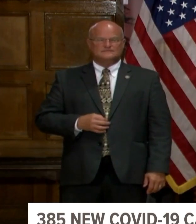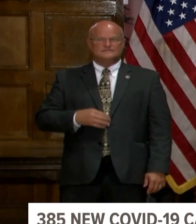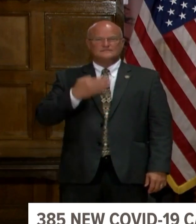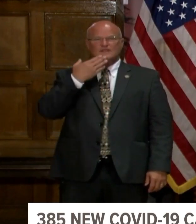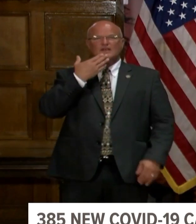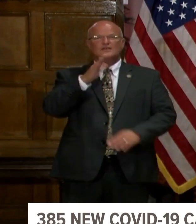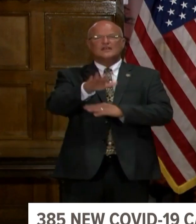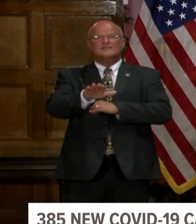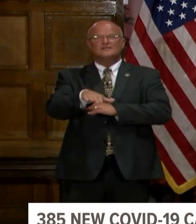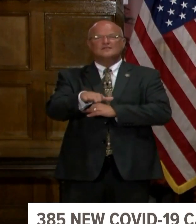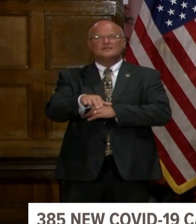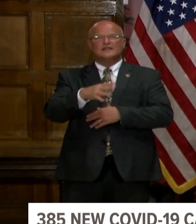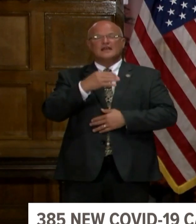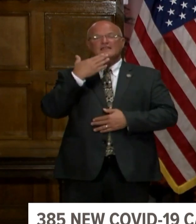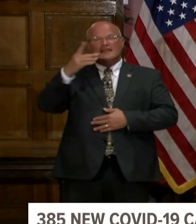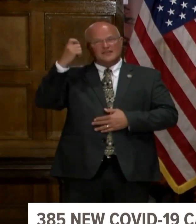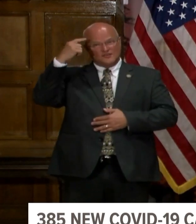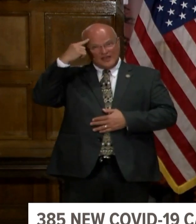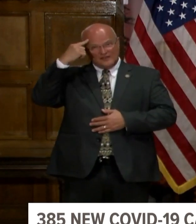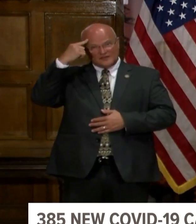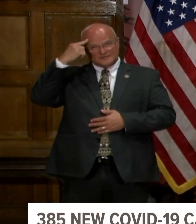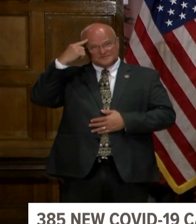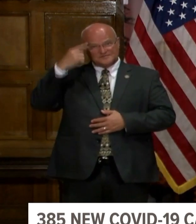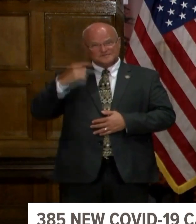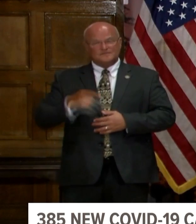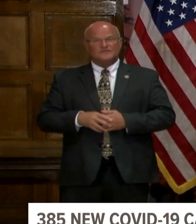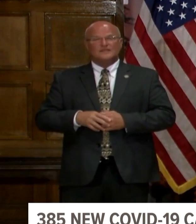Good afternoon, and thank you, Governor.